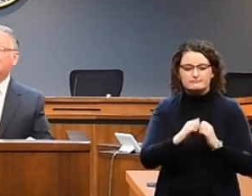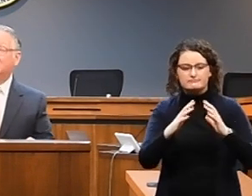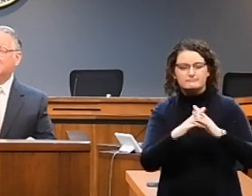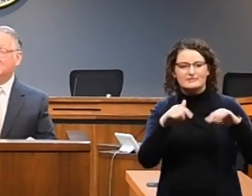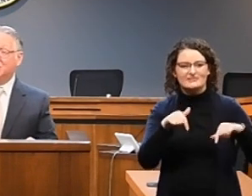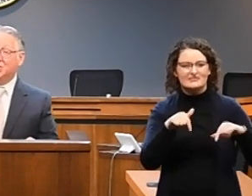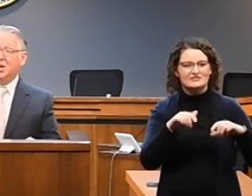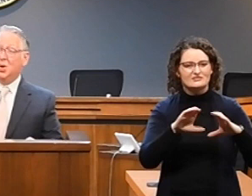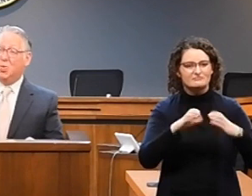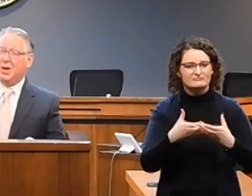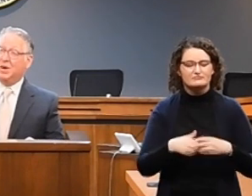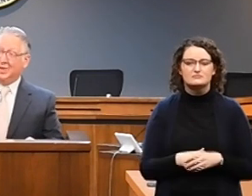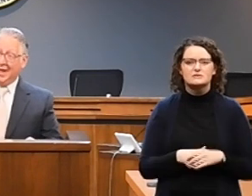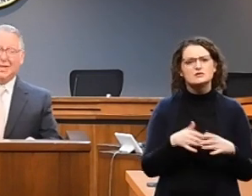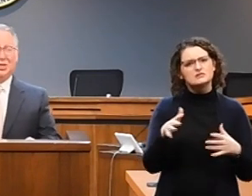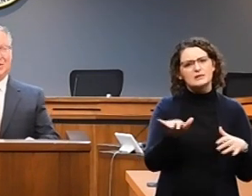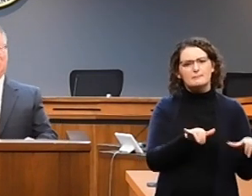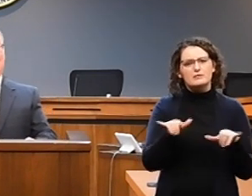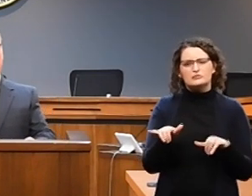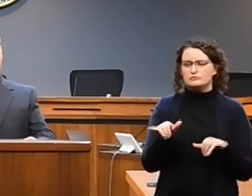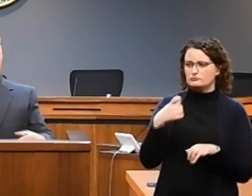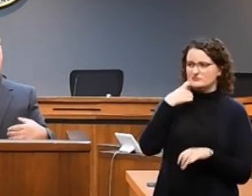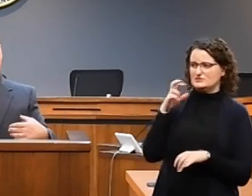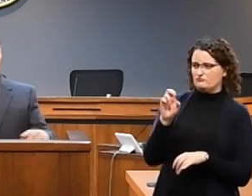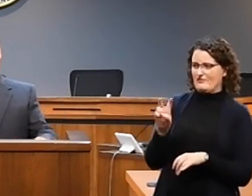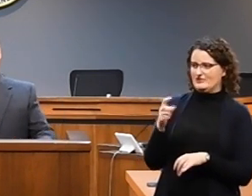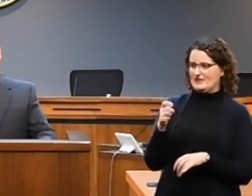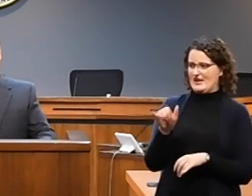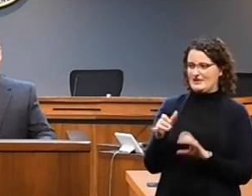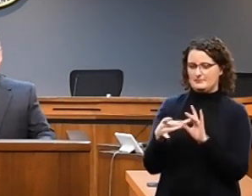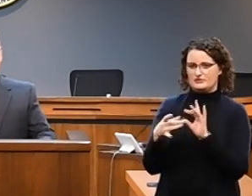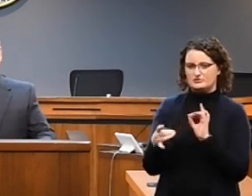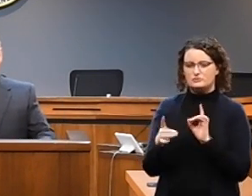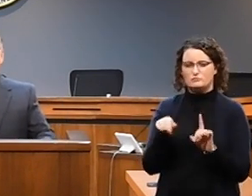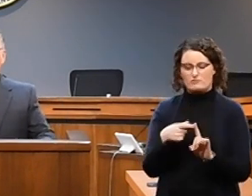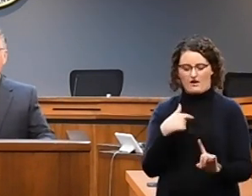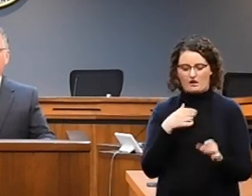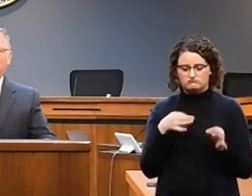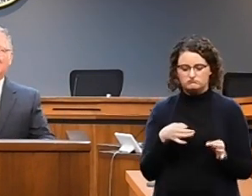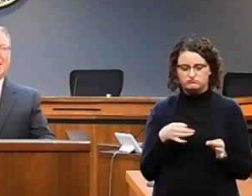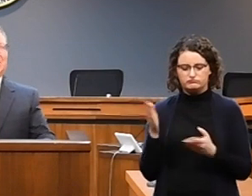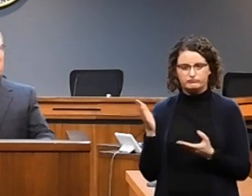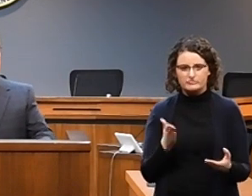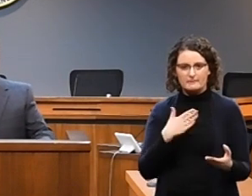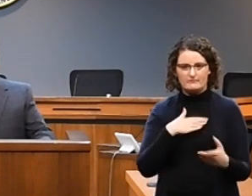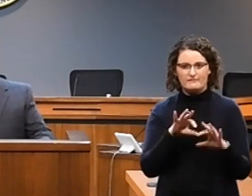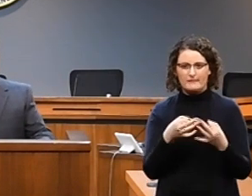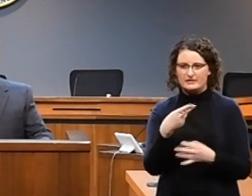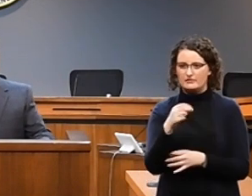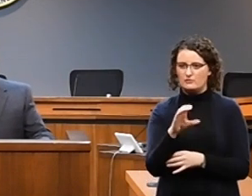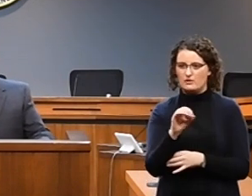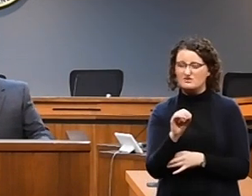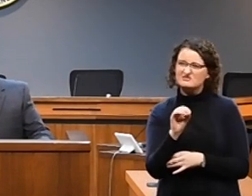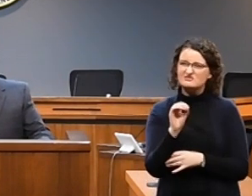Very similar to what Reverend Getty just mentioned. When I chose to bring my family to Howard County